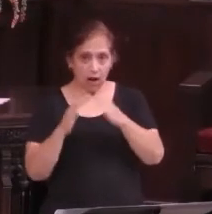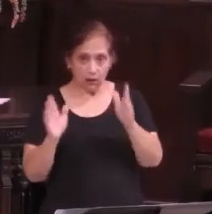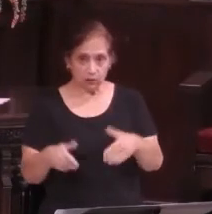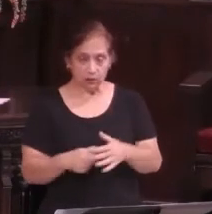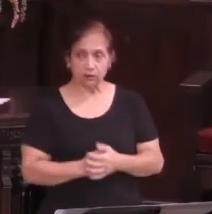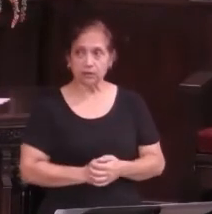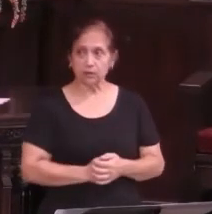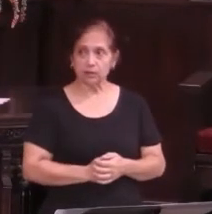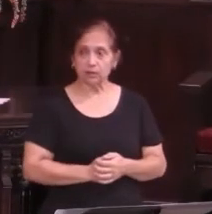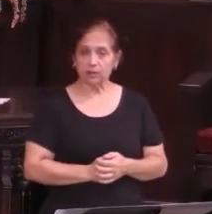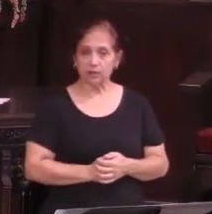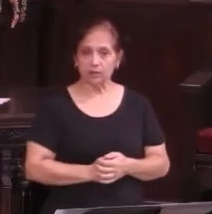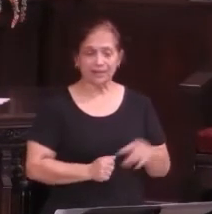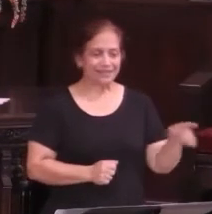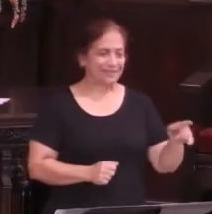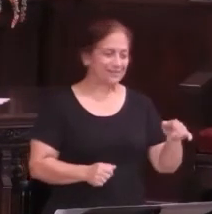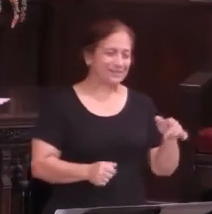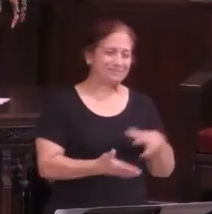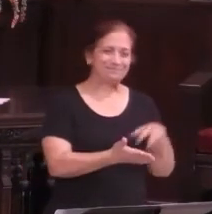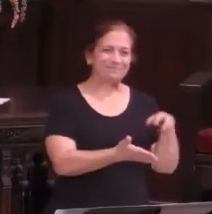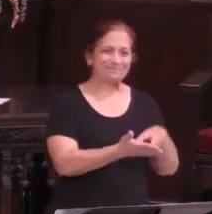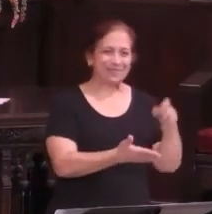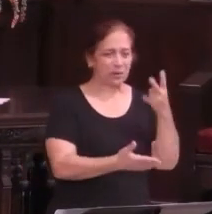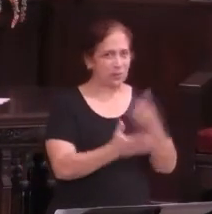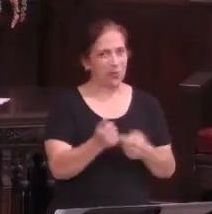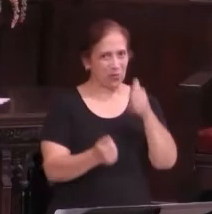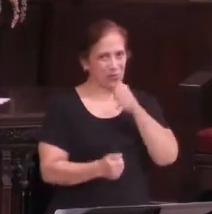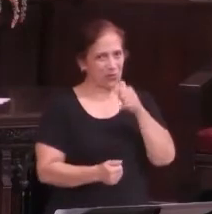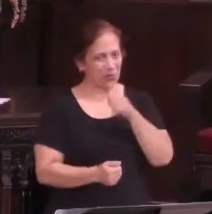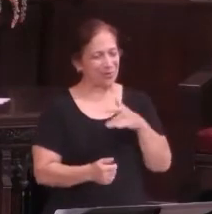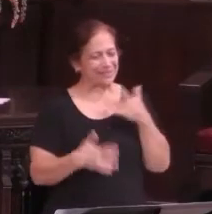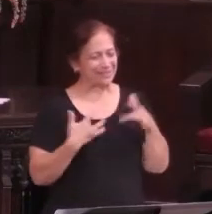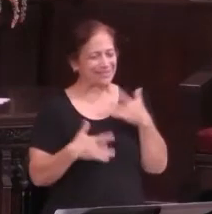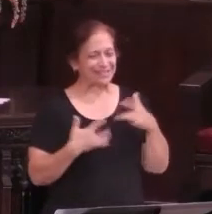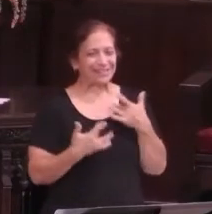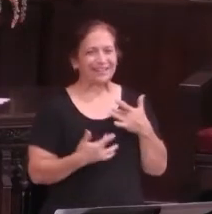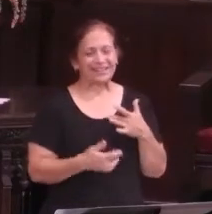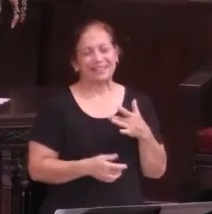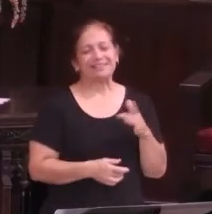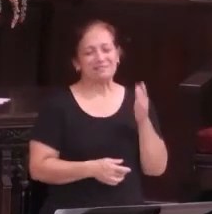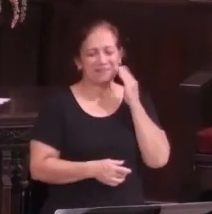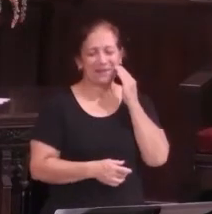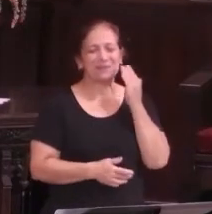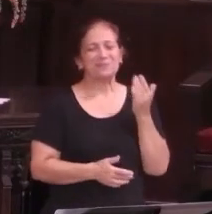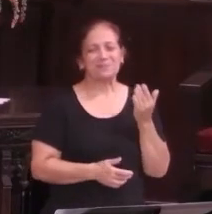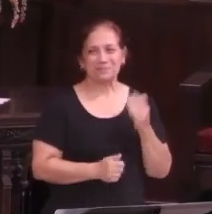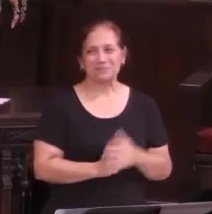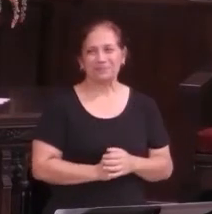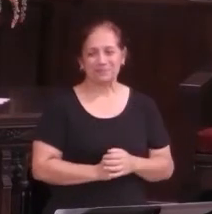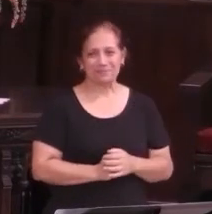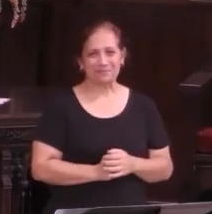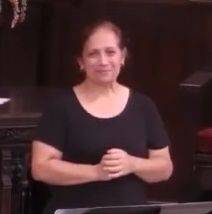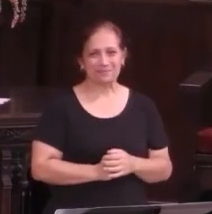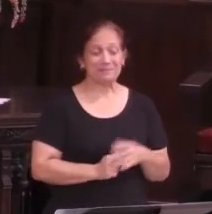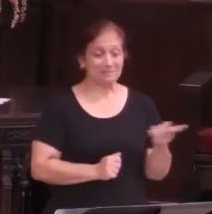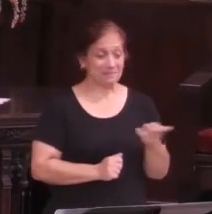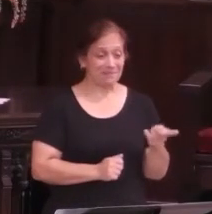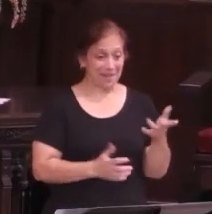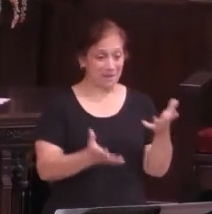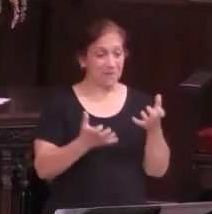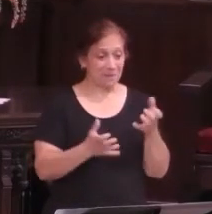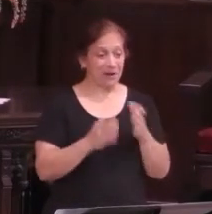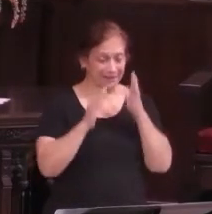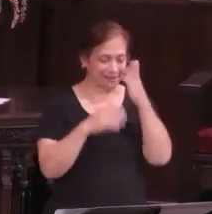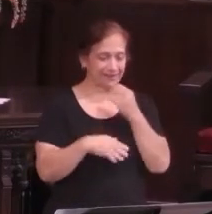house. The squeals from both girls was all I needed to know that the idea was definitely a